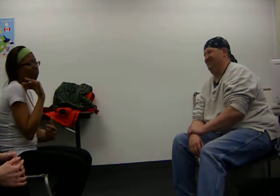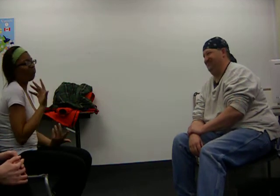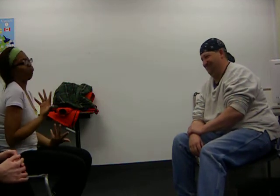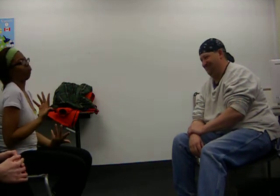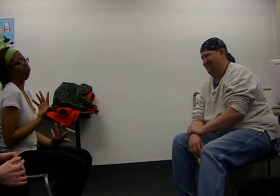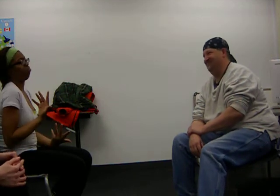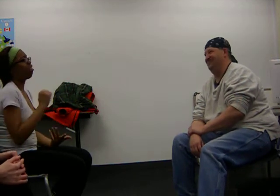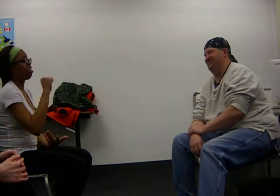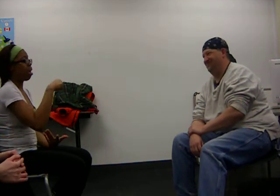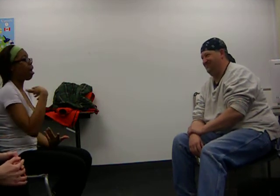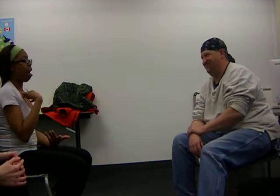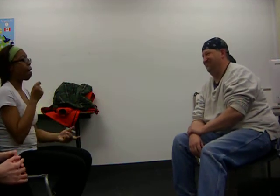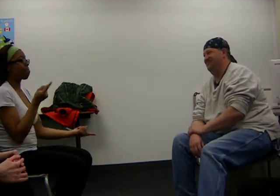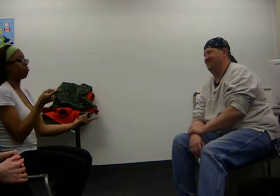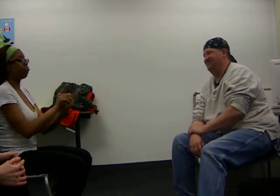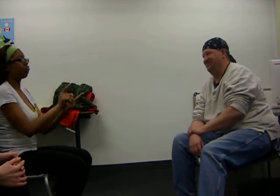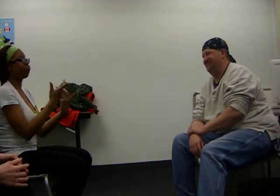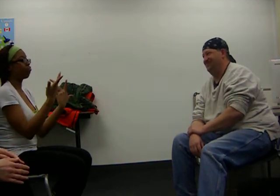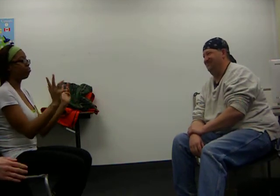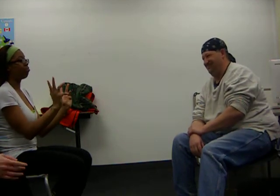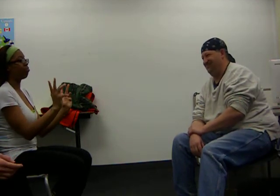So yeah, I've met them.